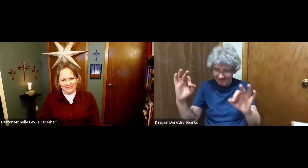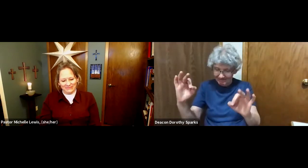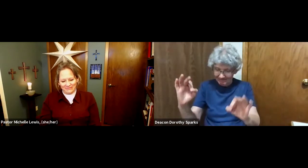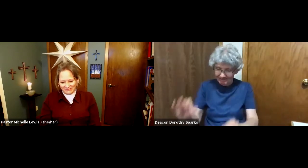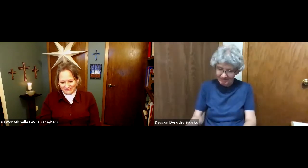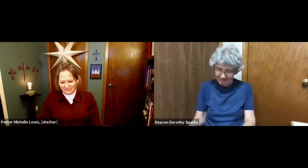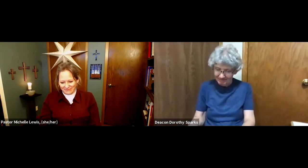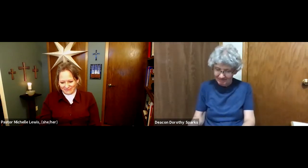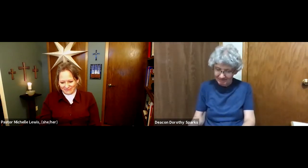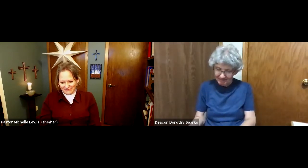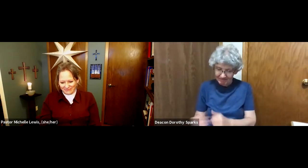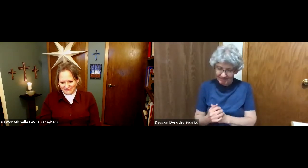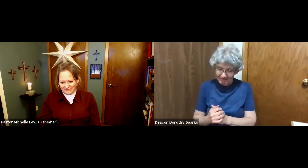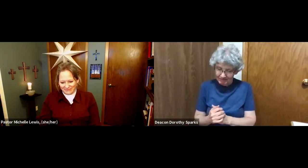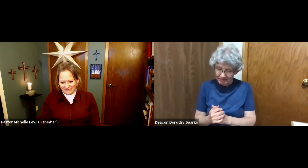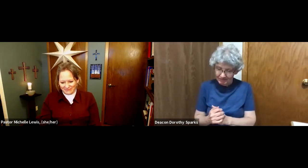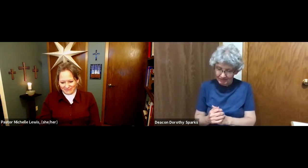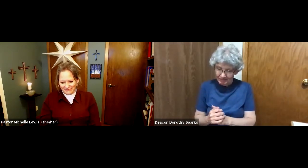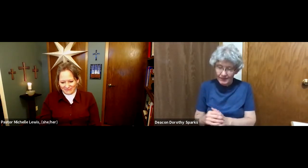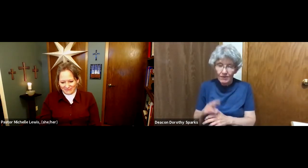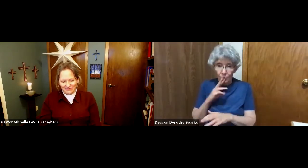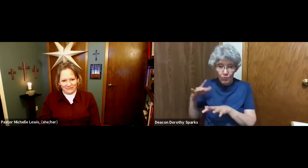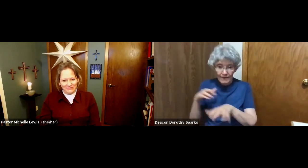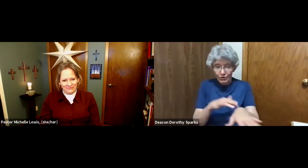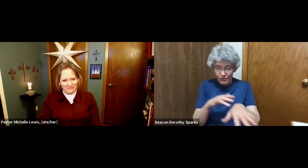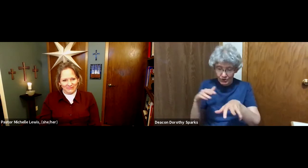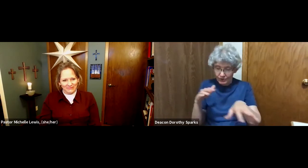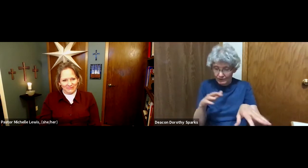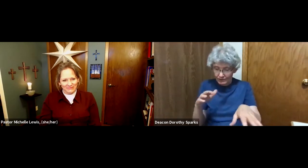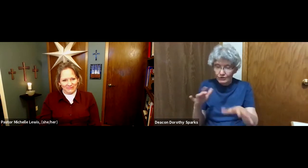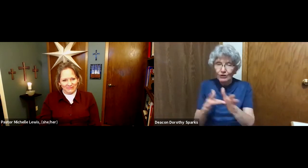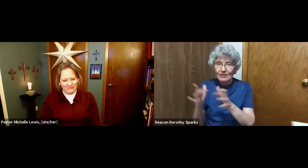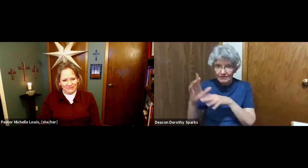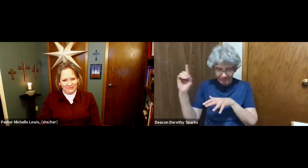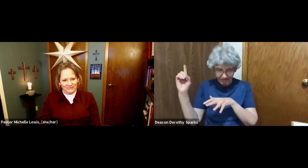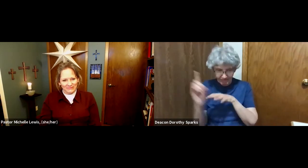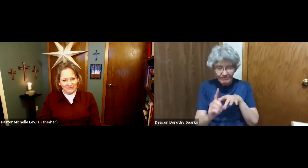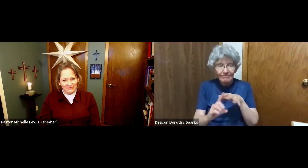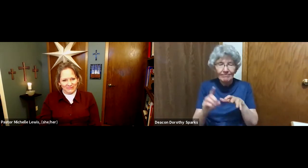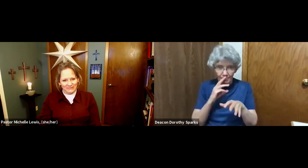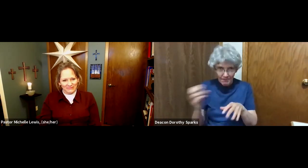And you led your people from slavery into freedom.